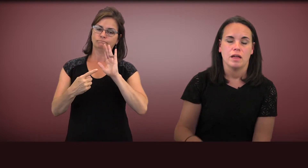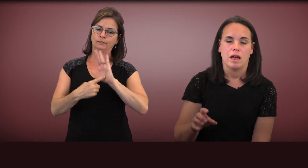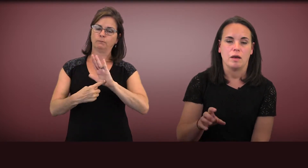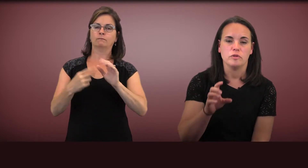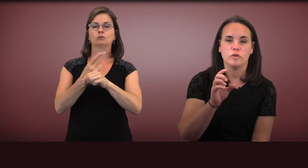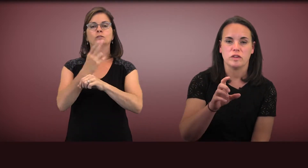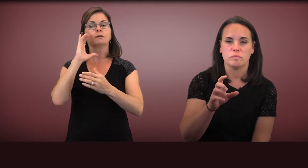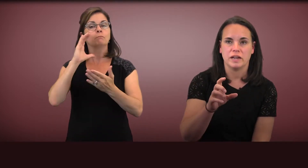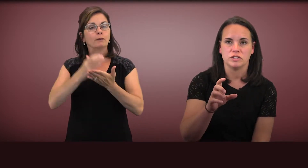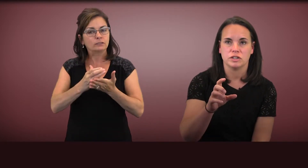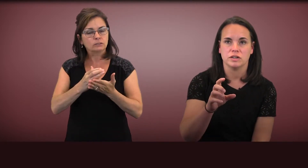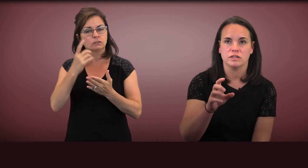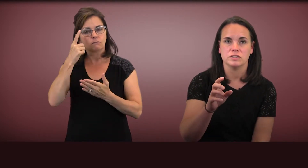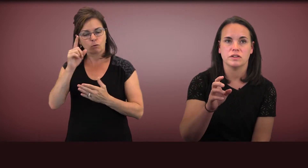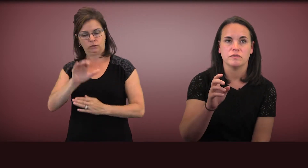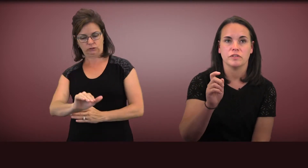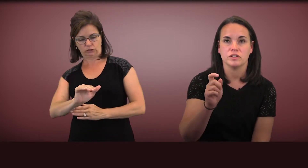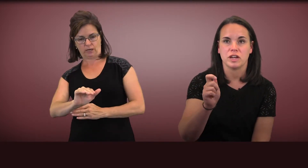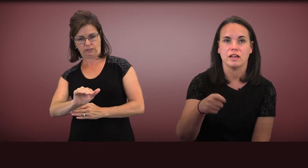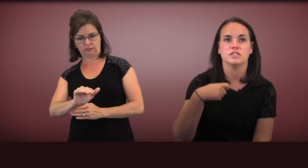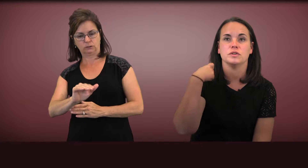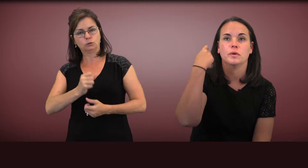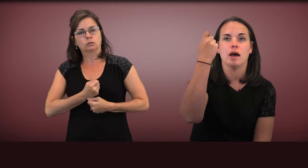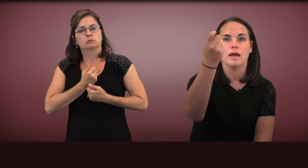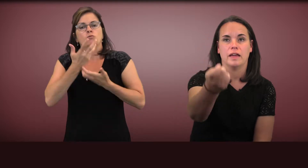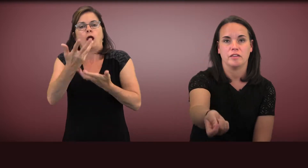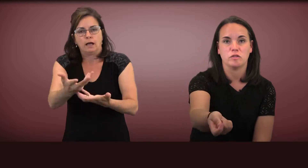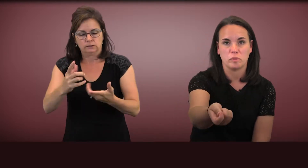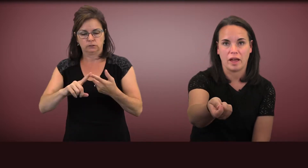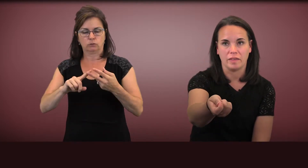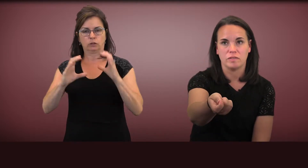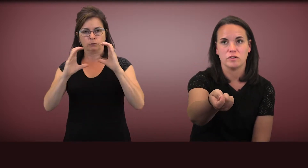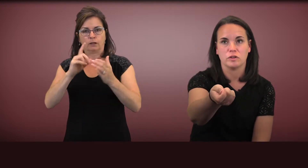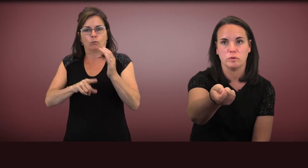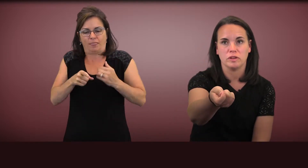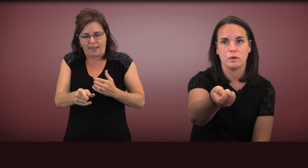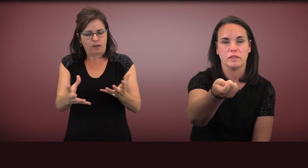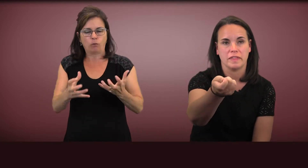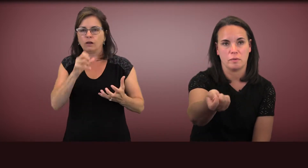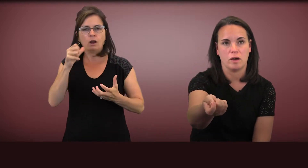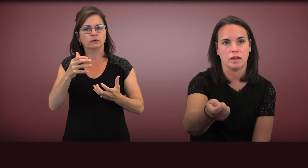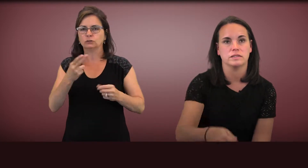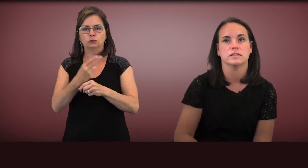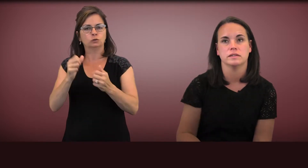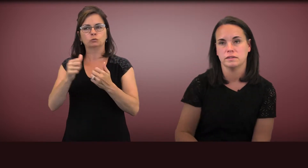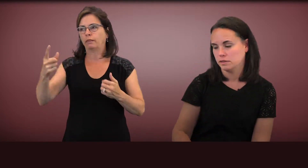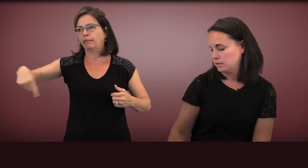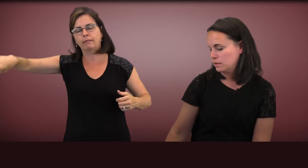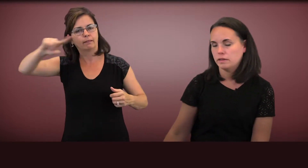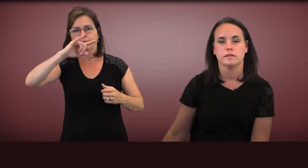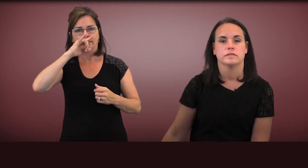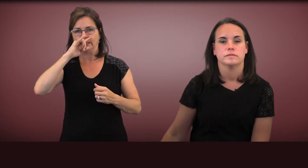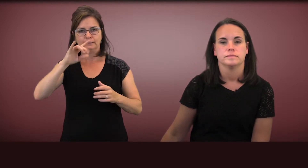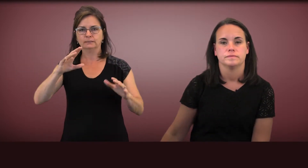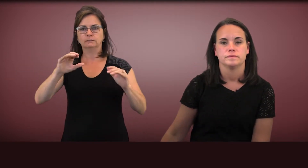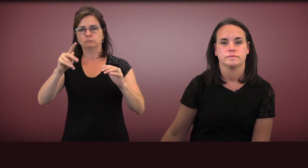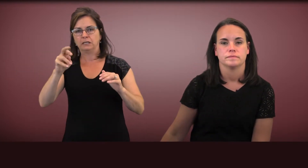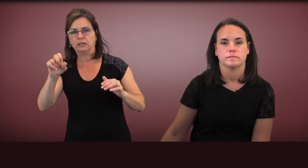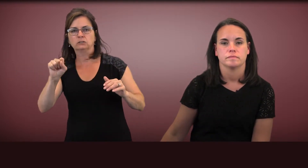of using pictures for the child to express or communicate what they want.